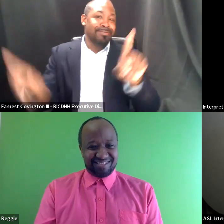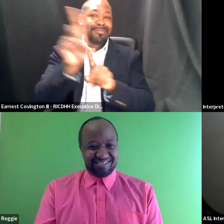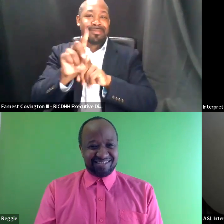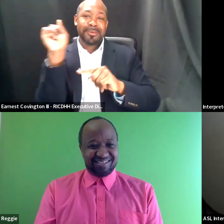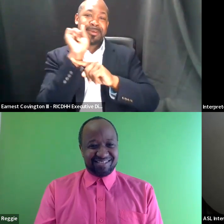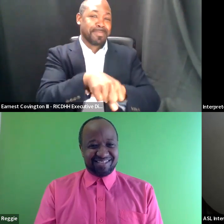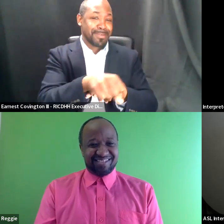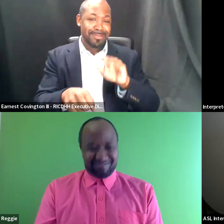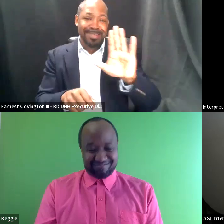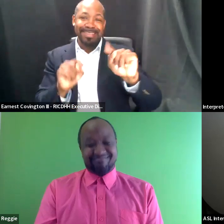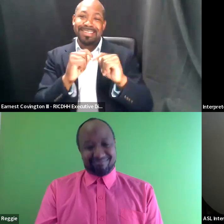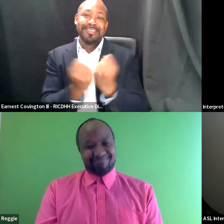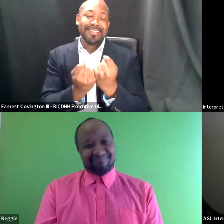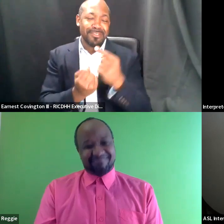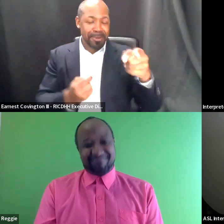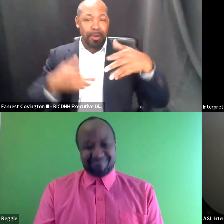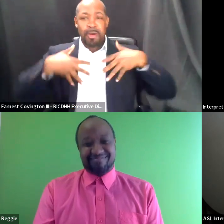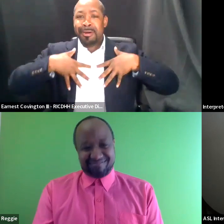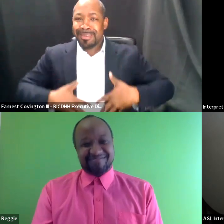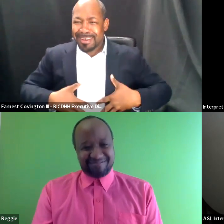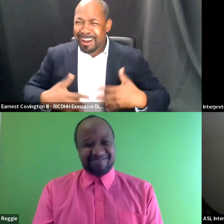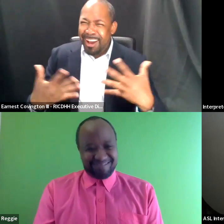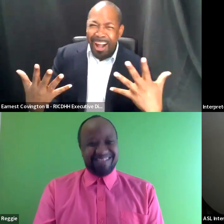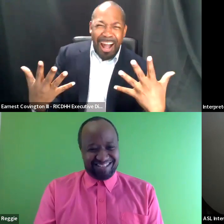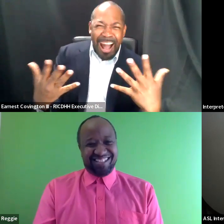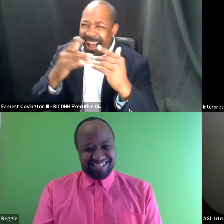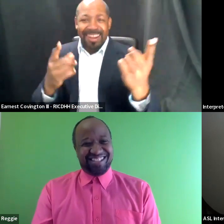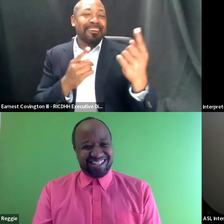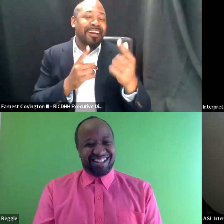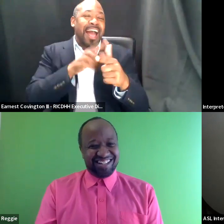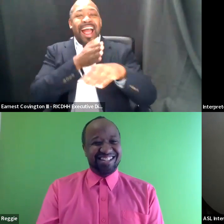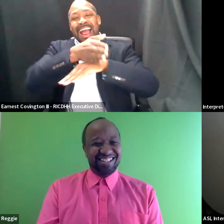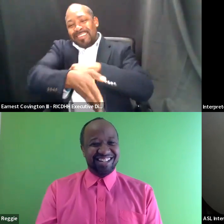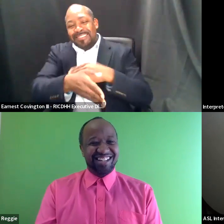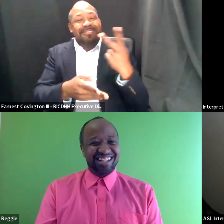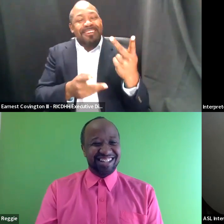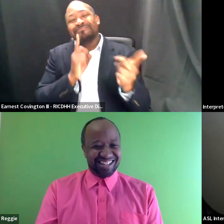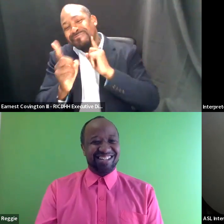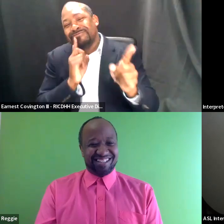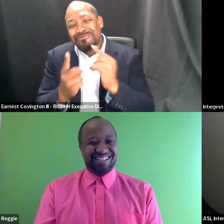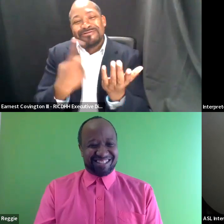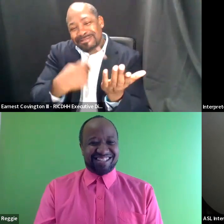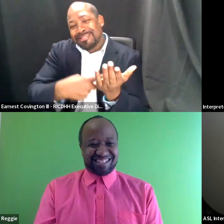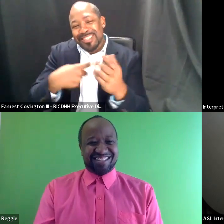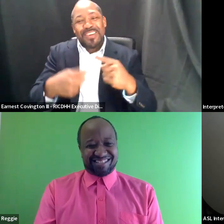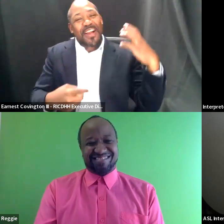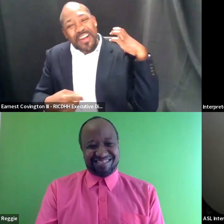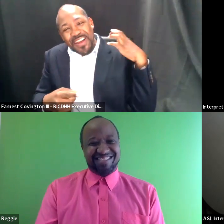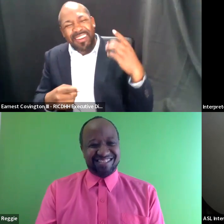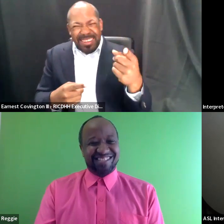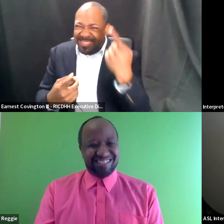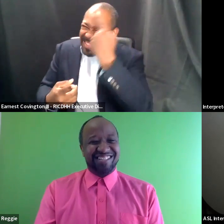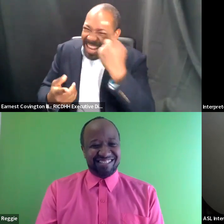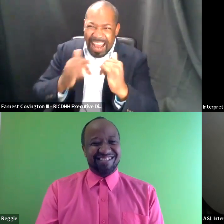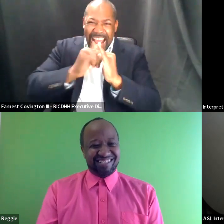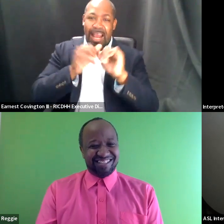get together here. And then sure enough, we were able to go on and beat them after all. But it